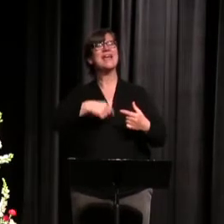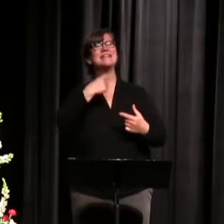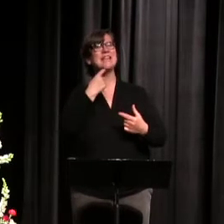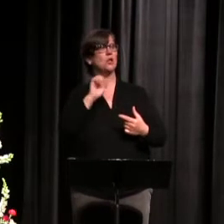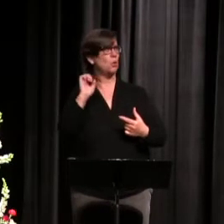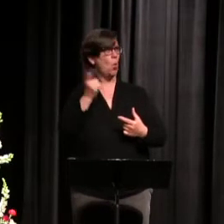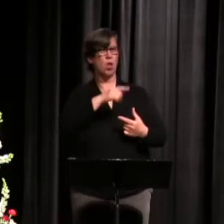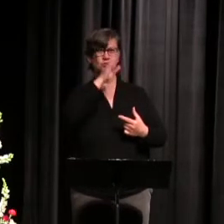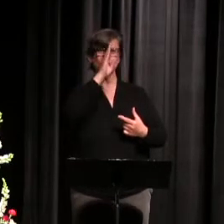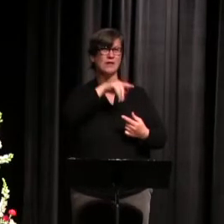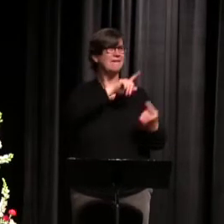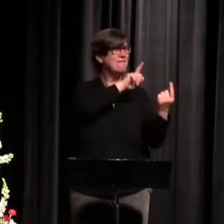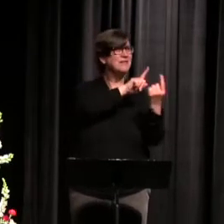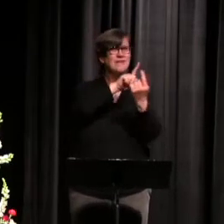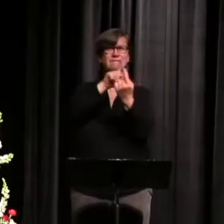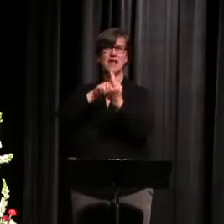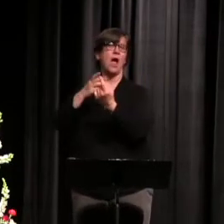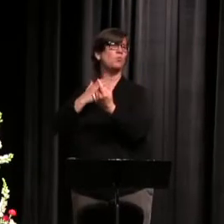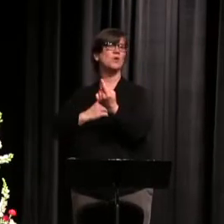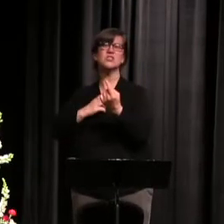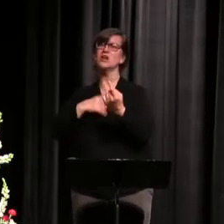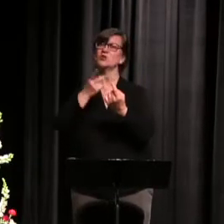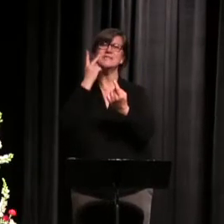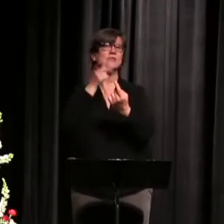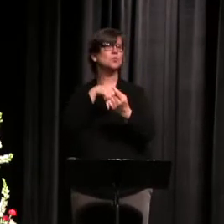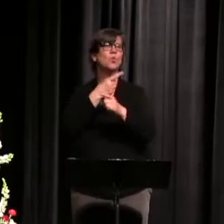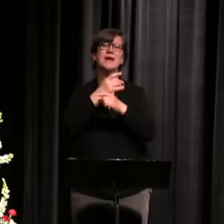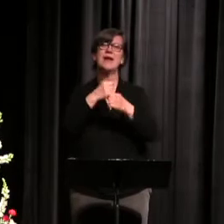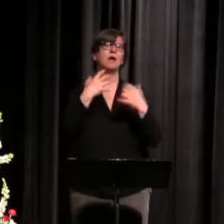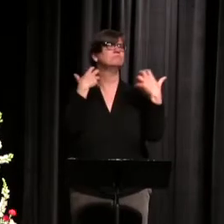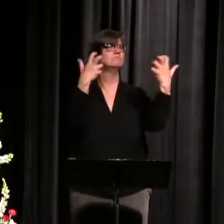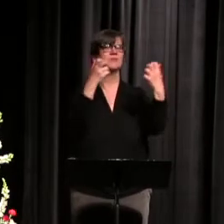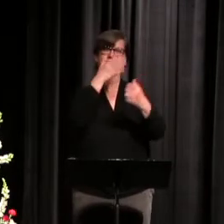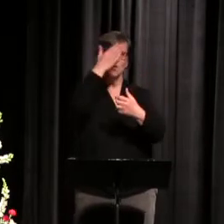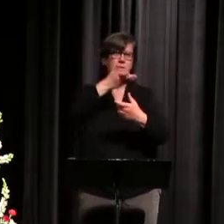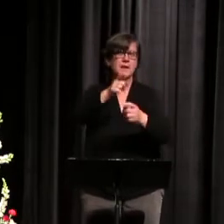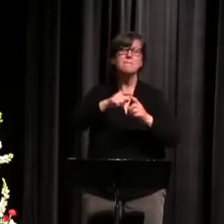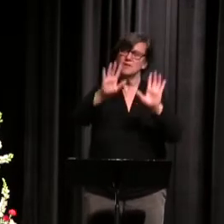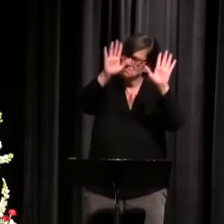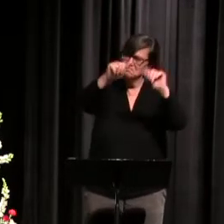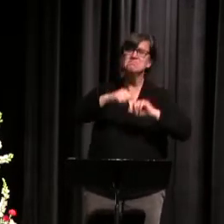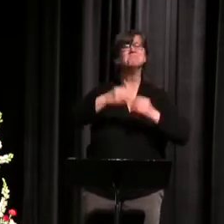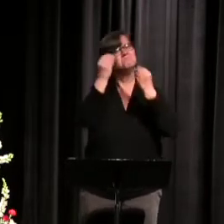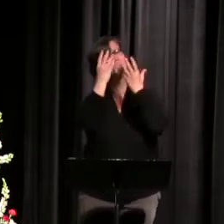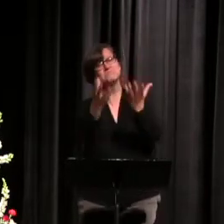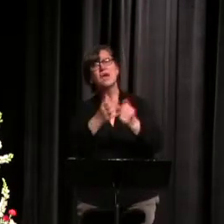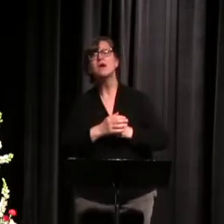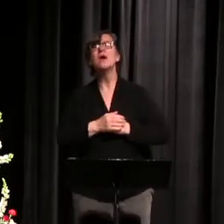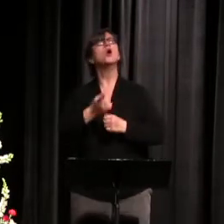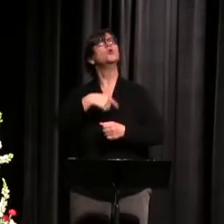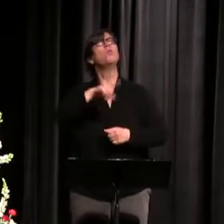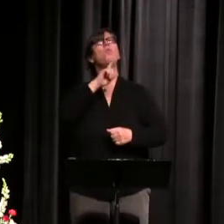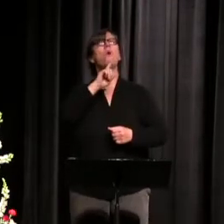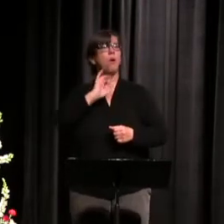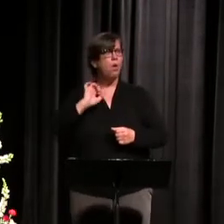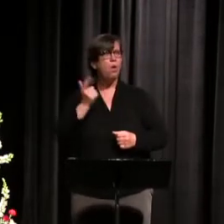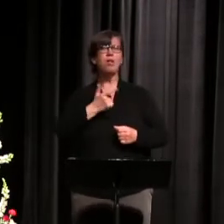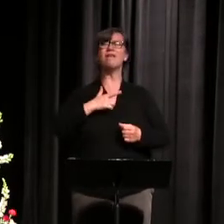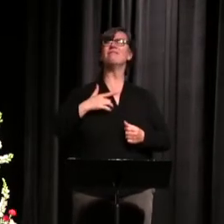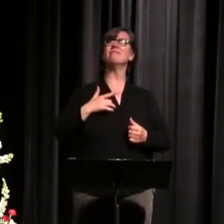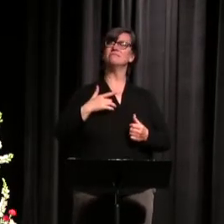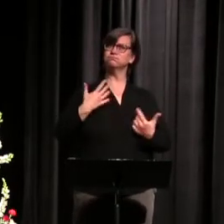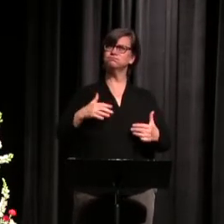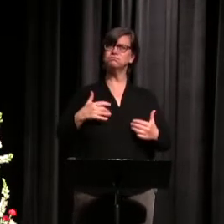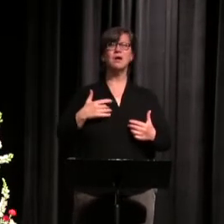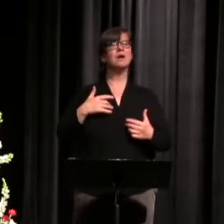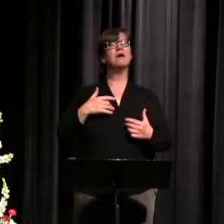all in person. You all have been so blessed to grow up and receive an education in a community that surrounds you with